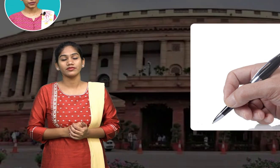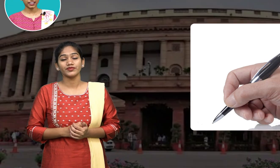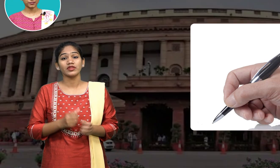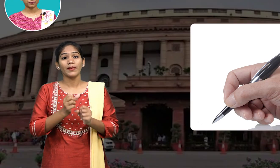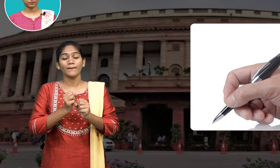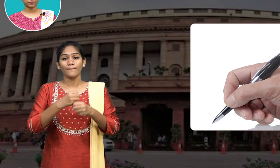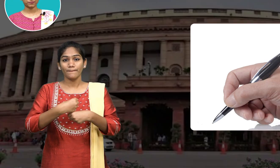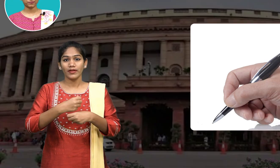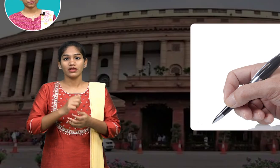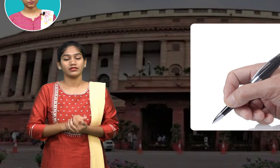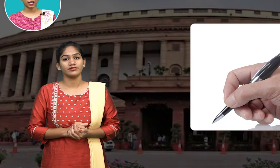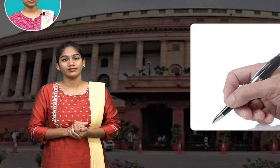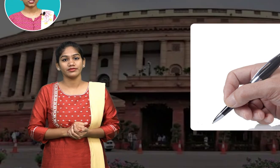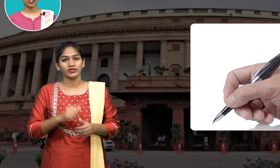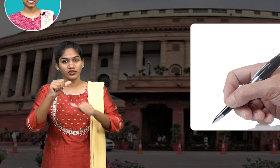prepare,